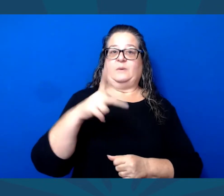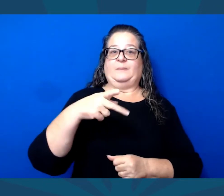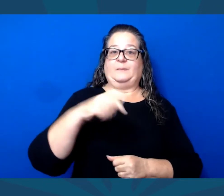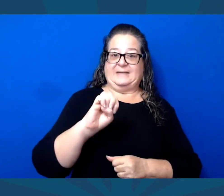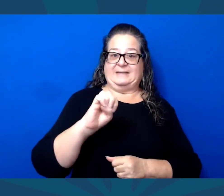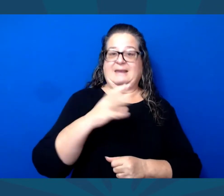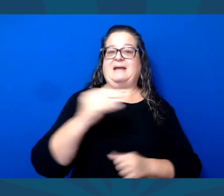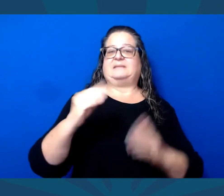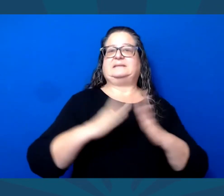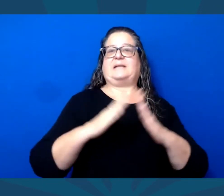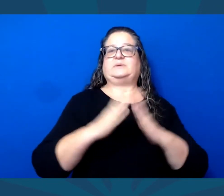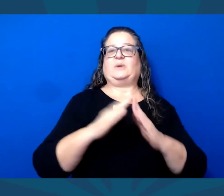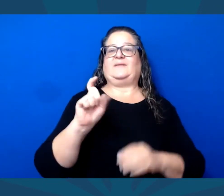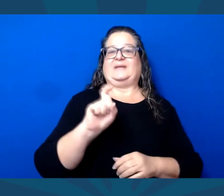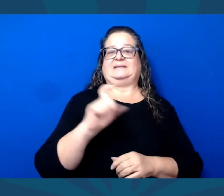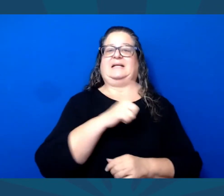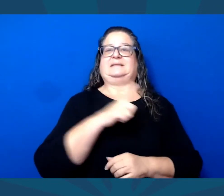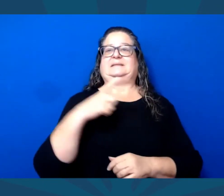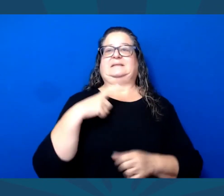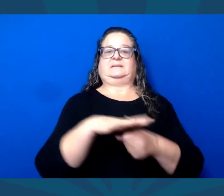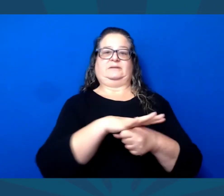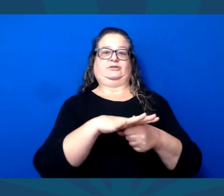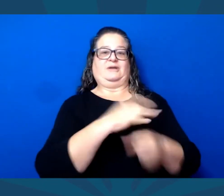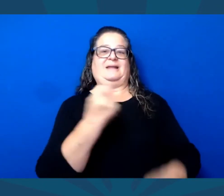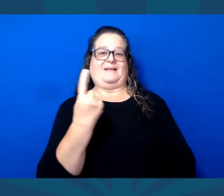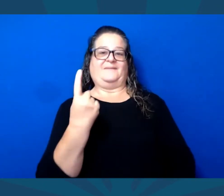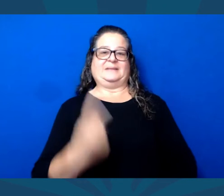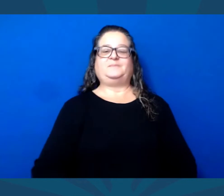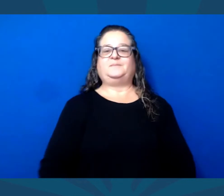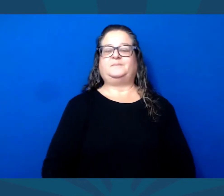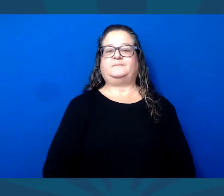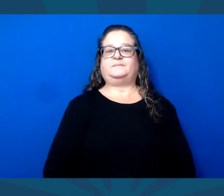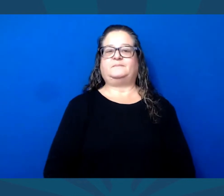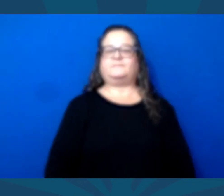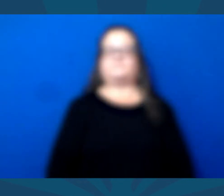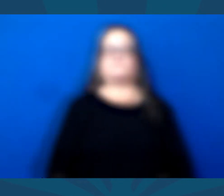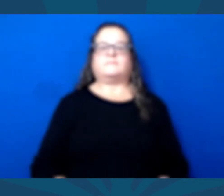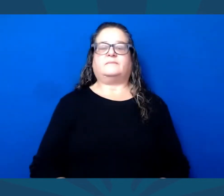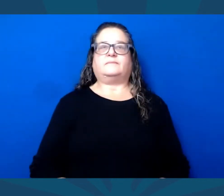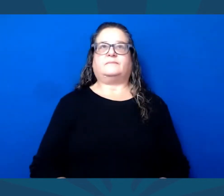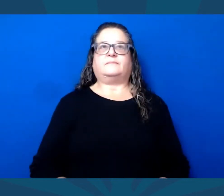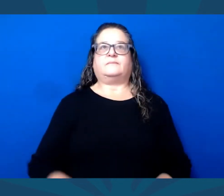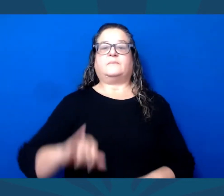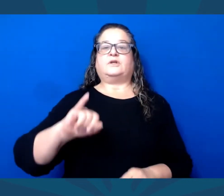South Phoenix, Guadalupe, and downtown Phoenix in Legislative District 11.